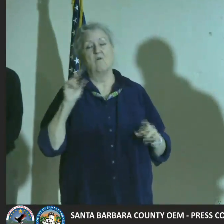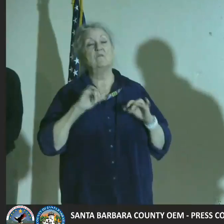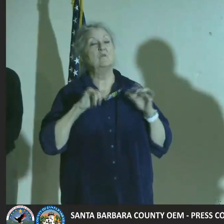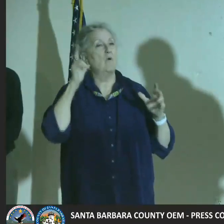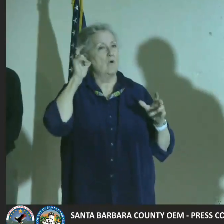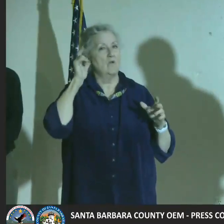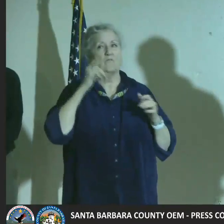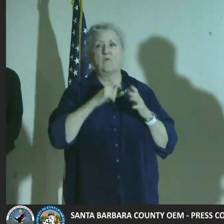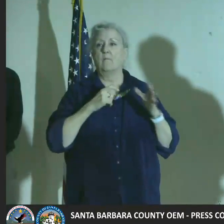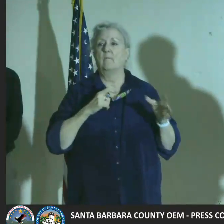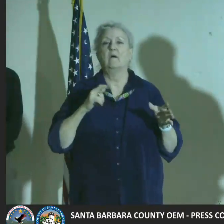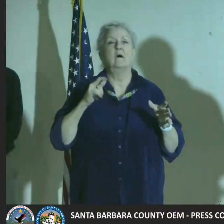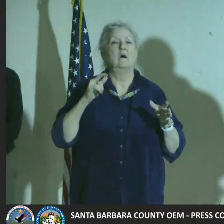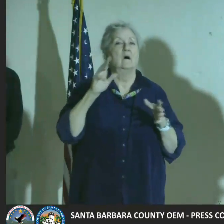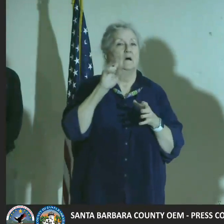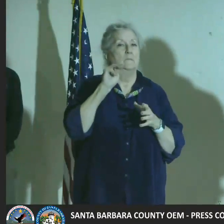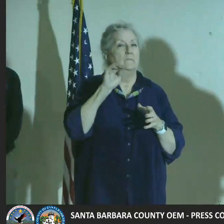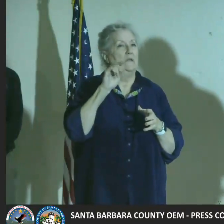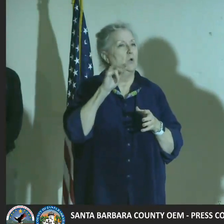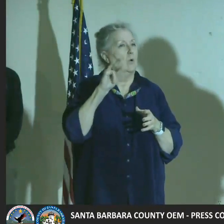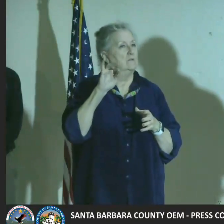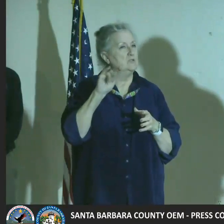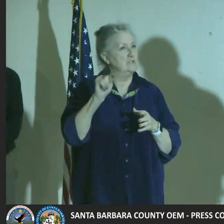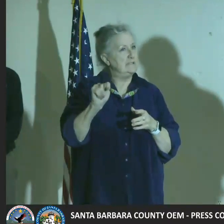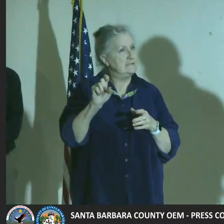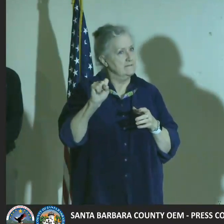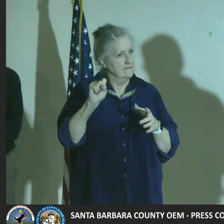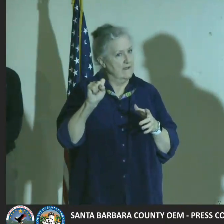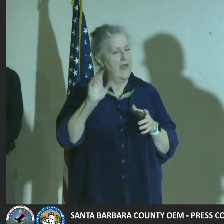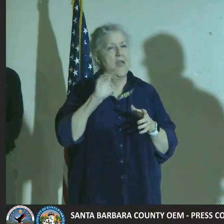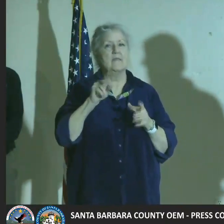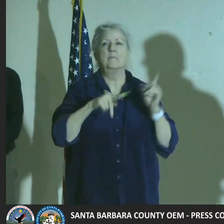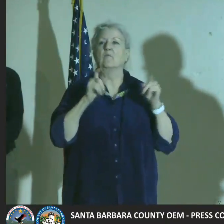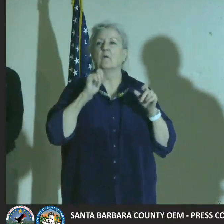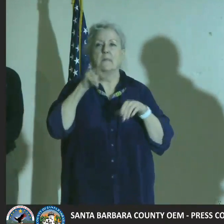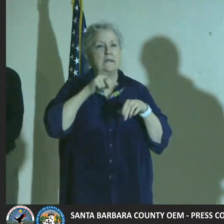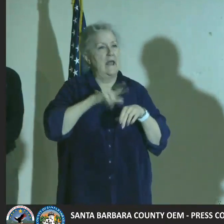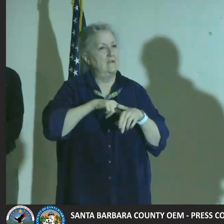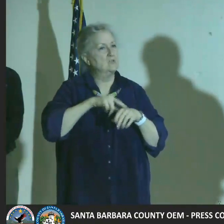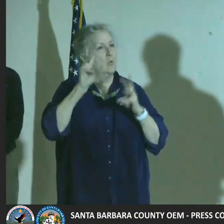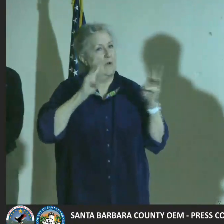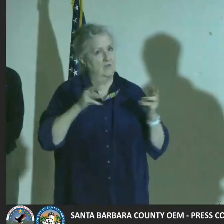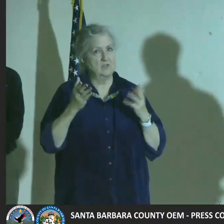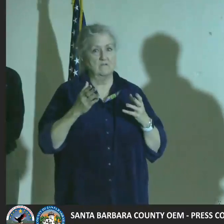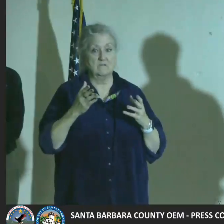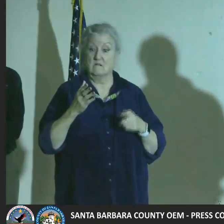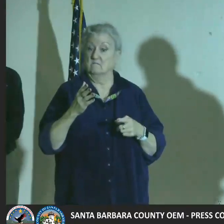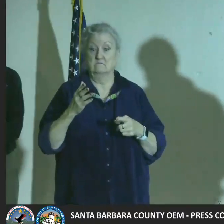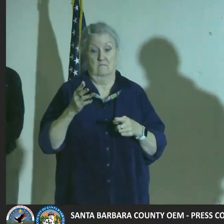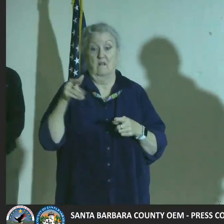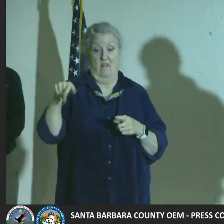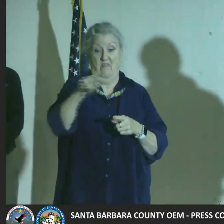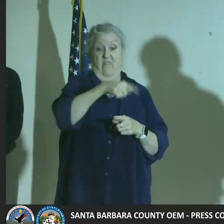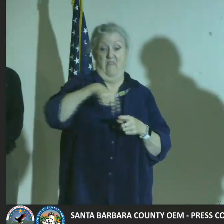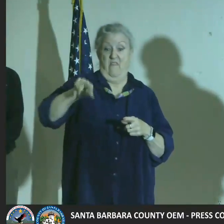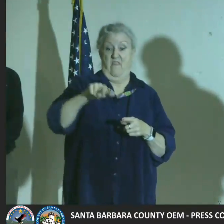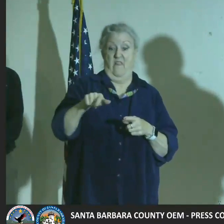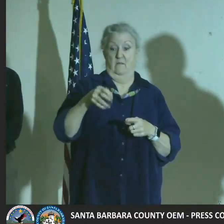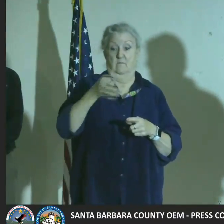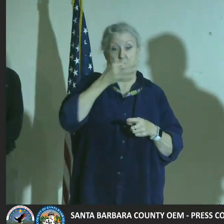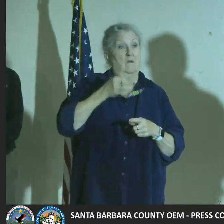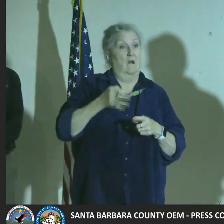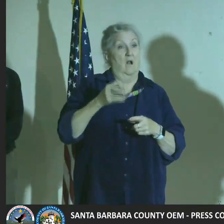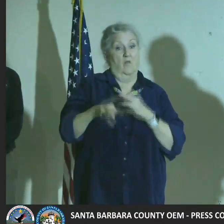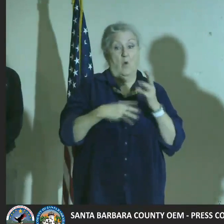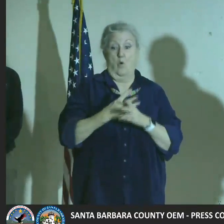heard from the meteorologists, and these folks from the National Weather Service are the world's best. You've heard